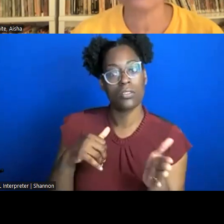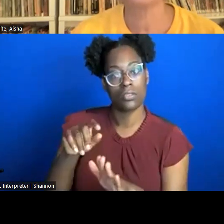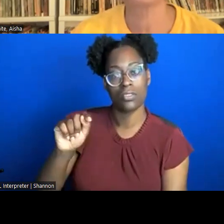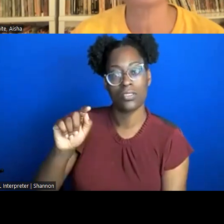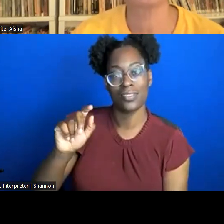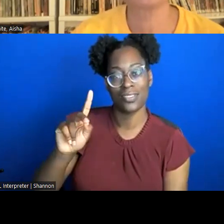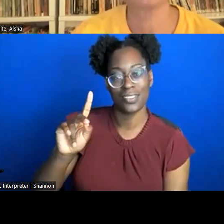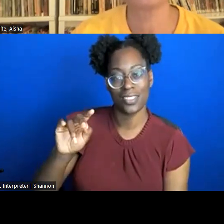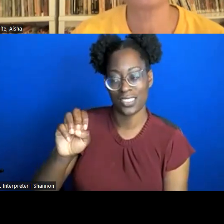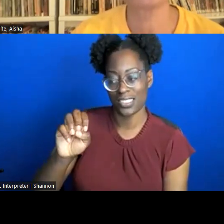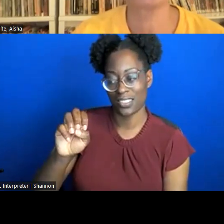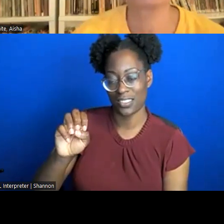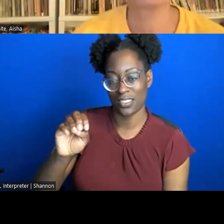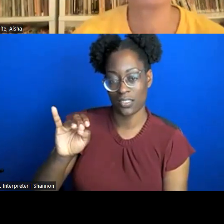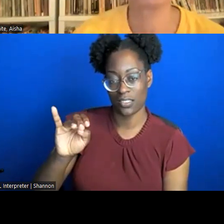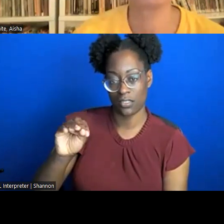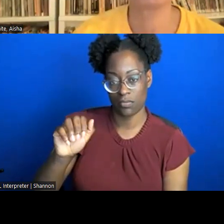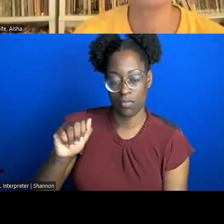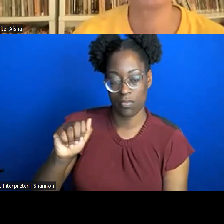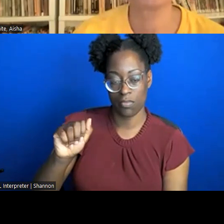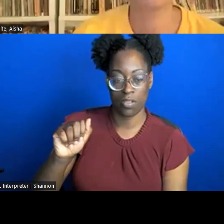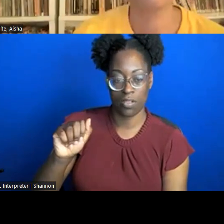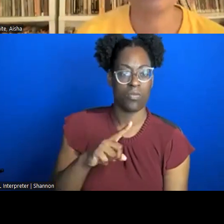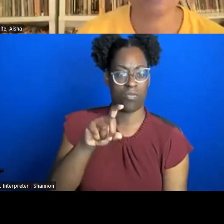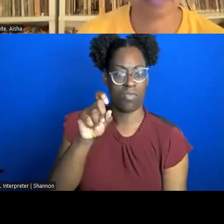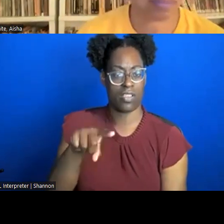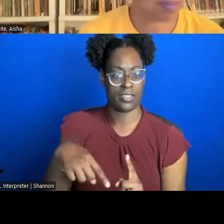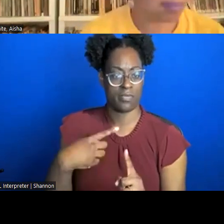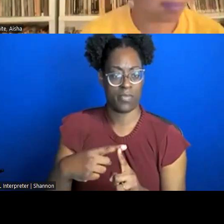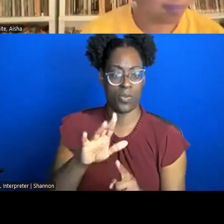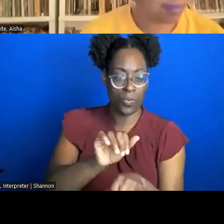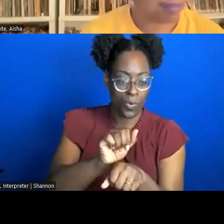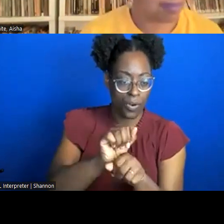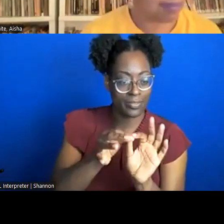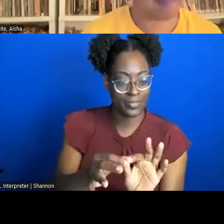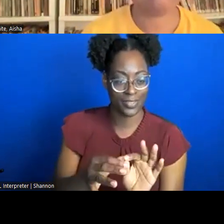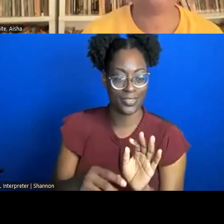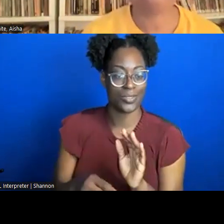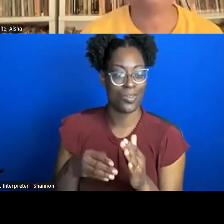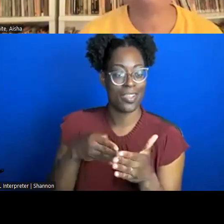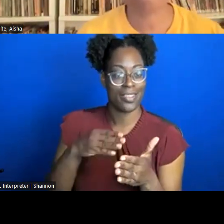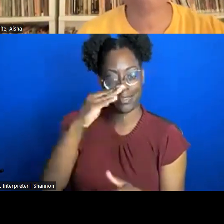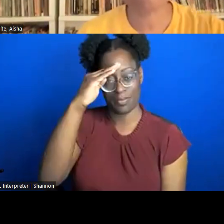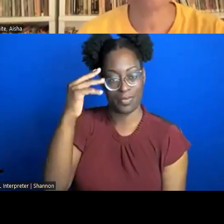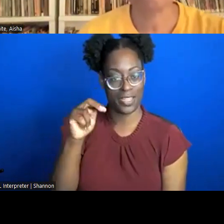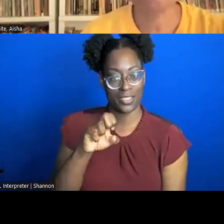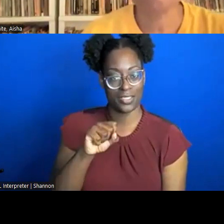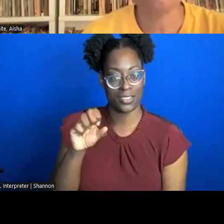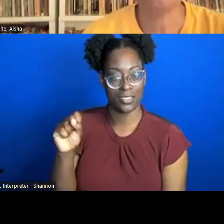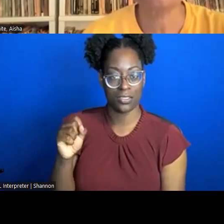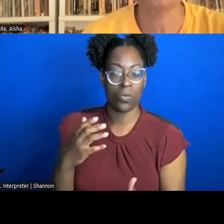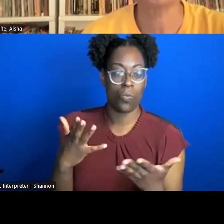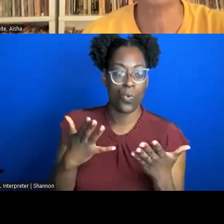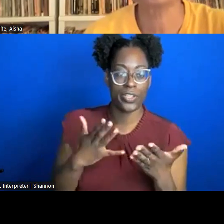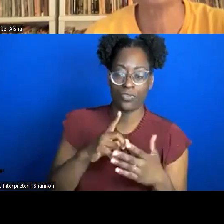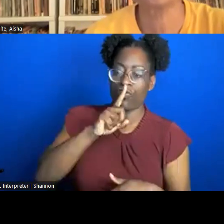anti-Blackness. I feel like we could talk about this for days, to be quite honest, but I'll start here.